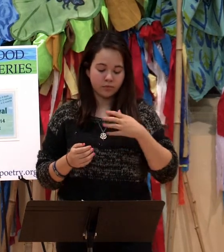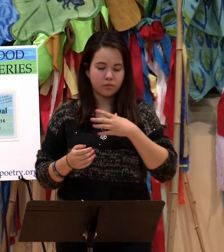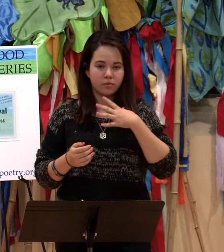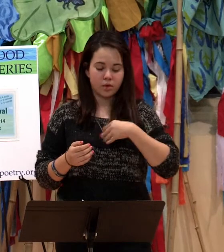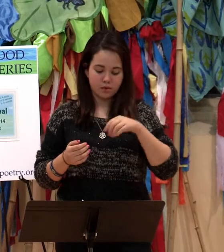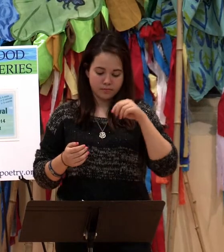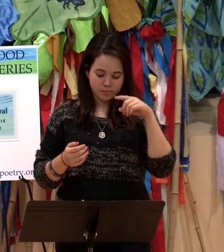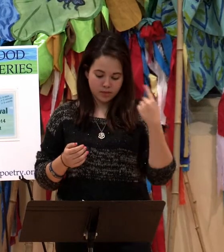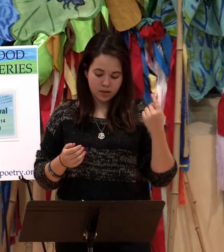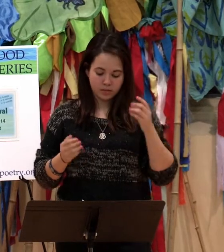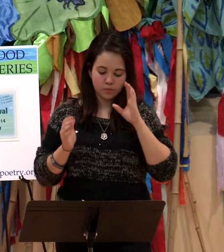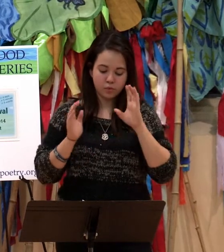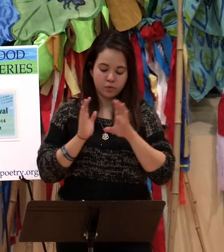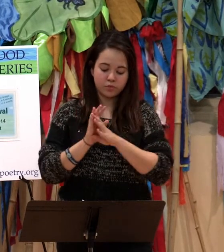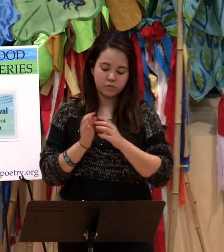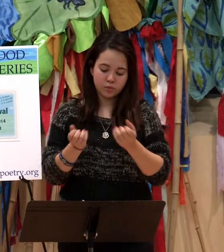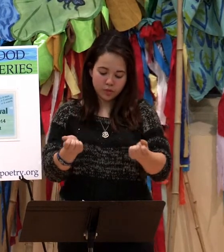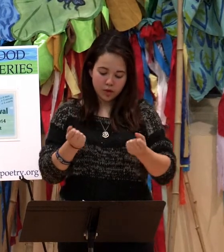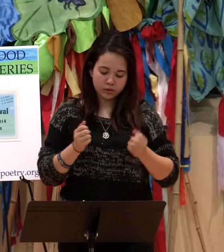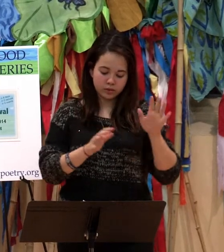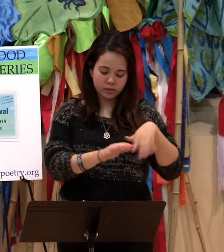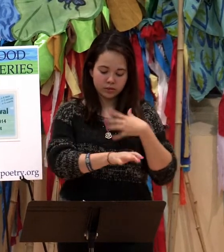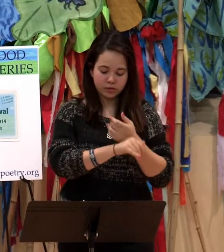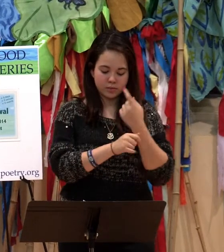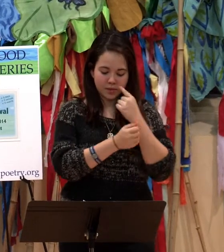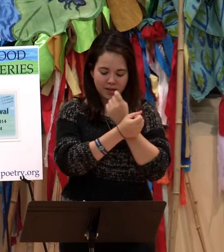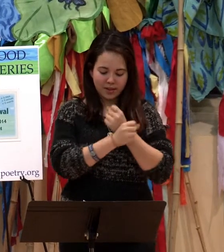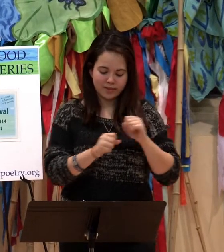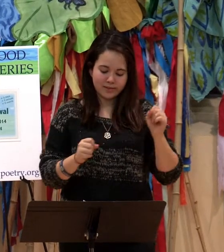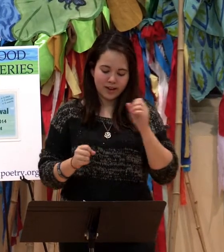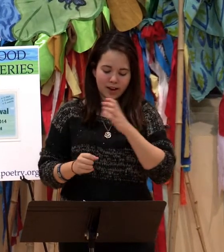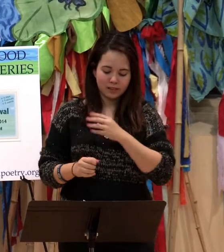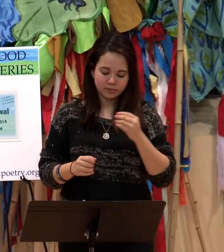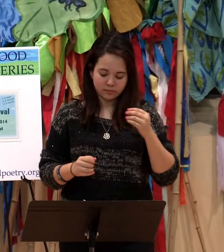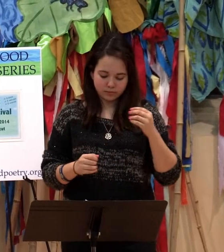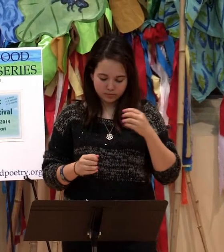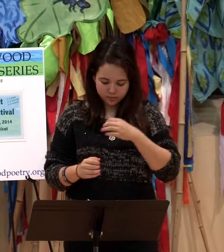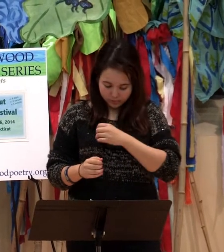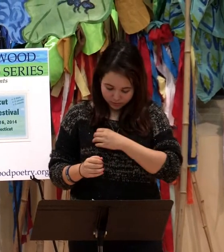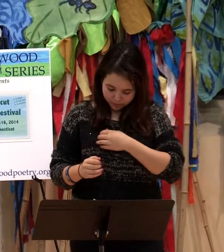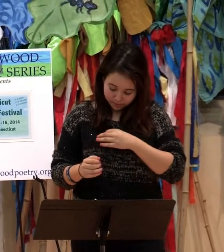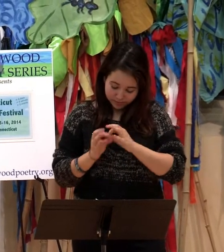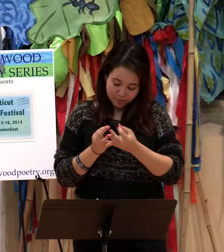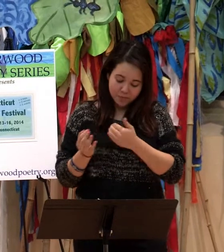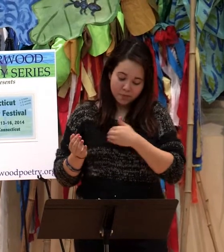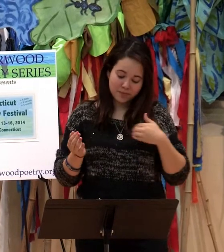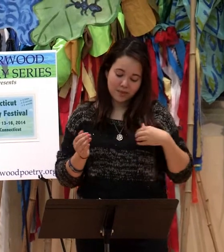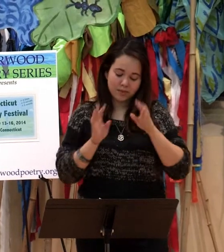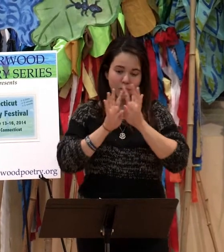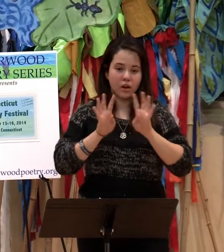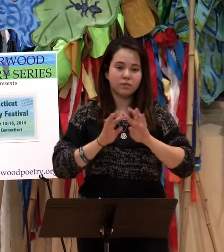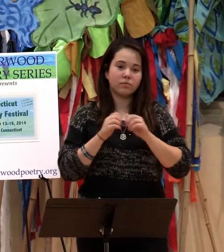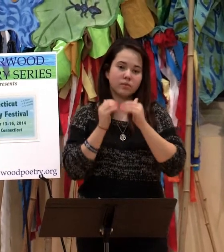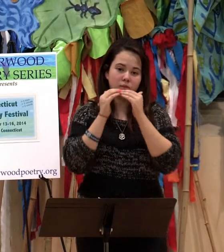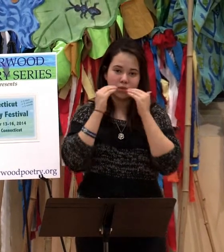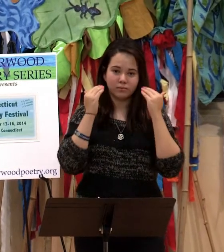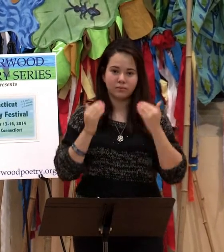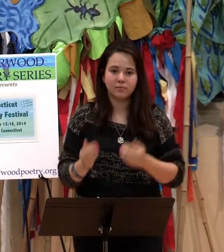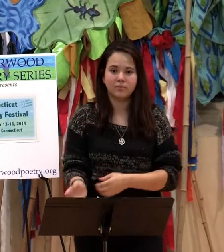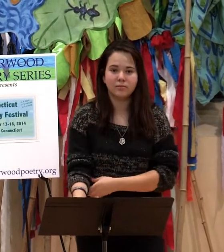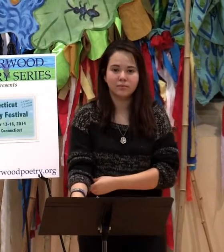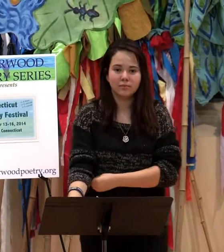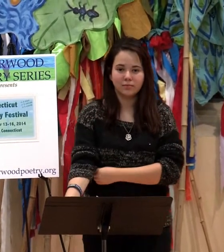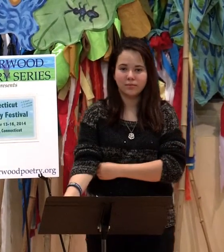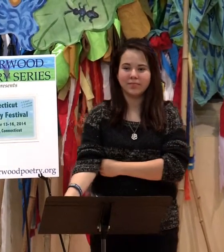from sepia pictures in the dresser drawer, locked for safety, of family members in